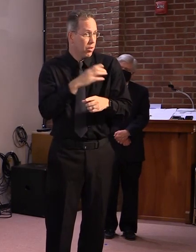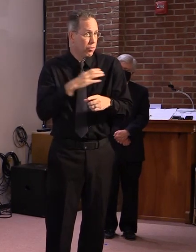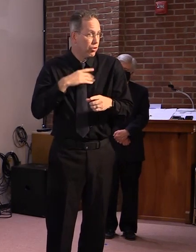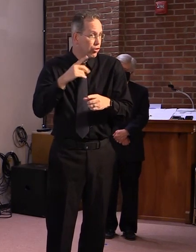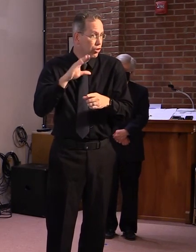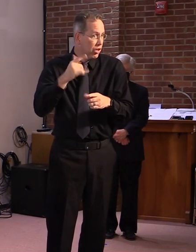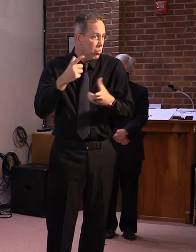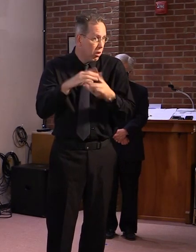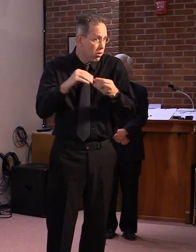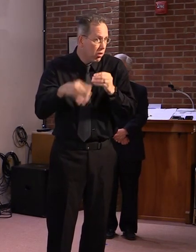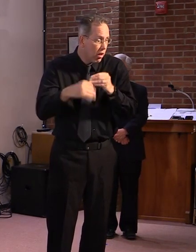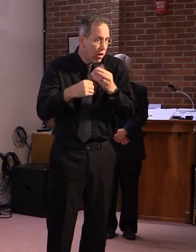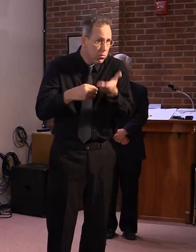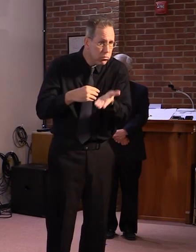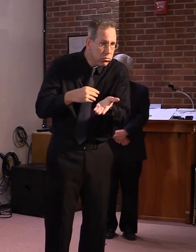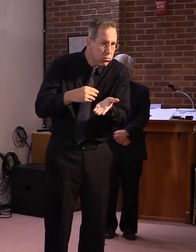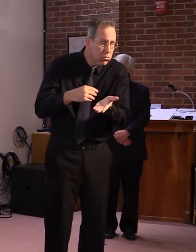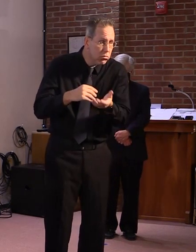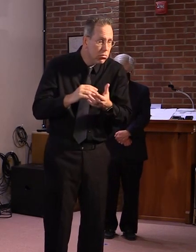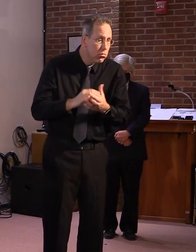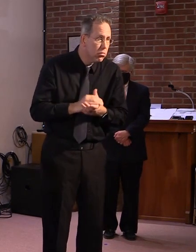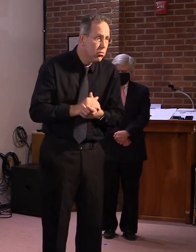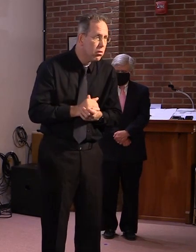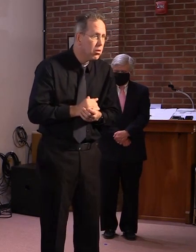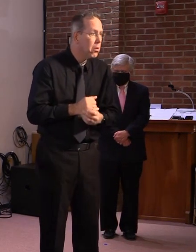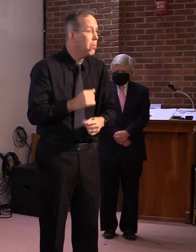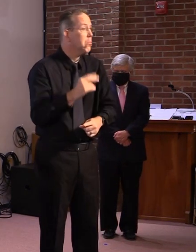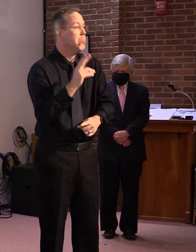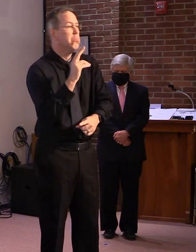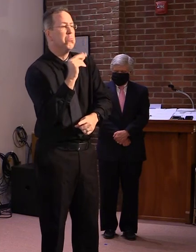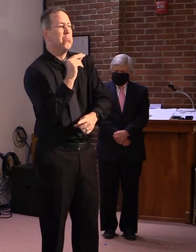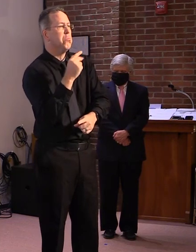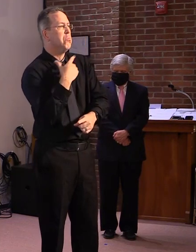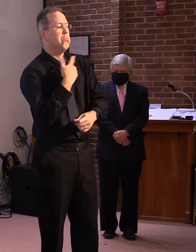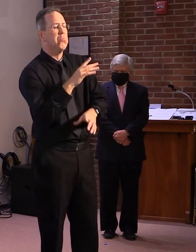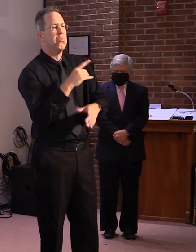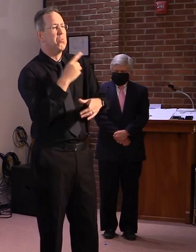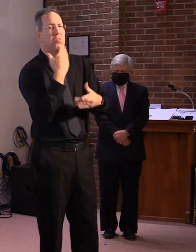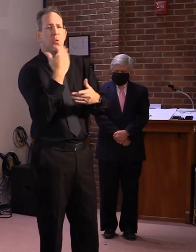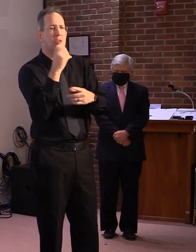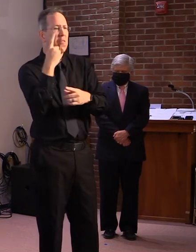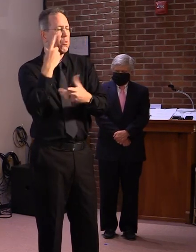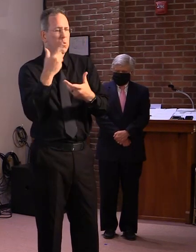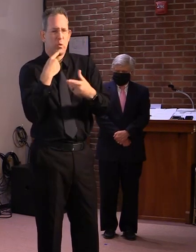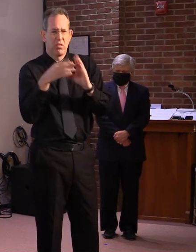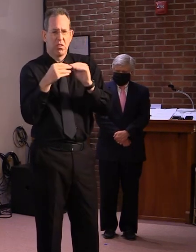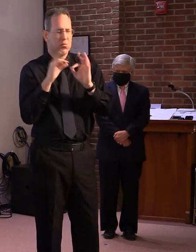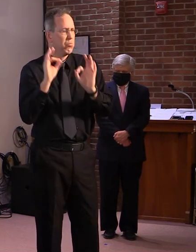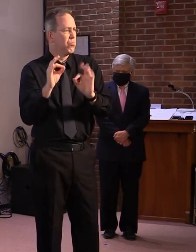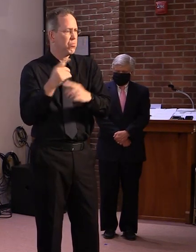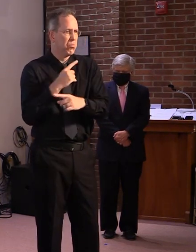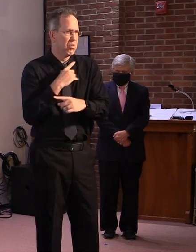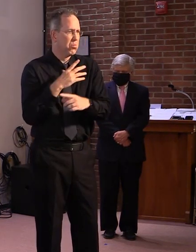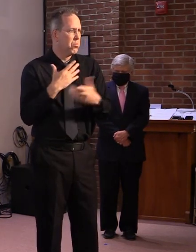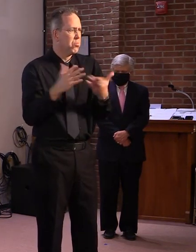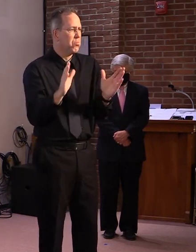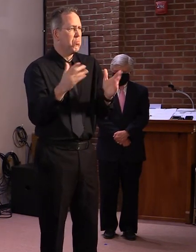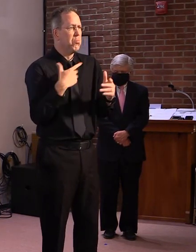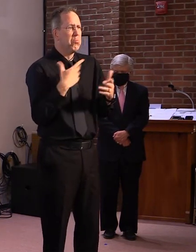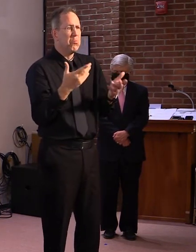No, thank you, Governor. I think, Vermonters conduct themselves in protests and